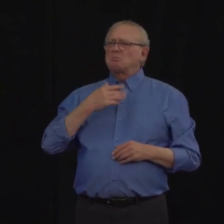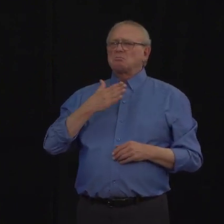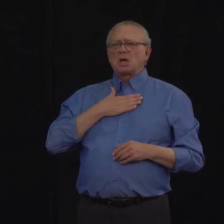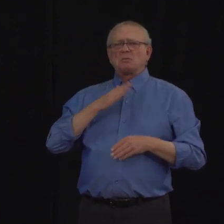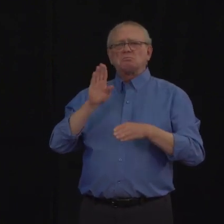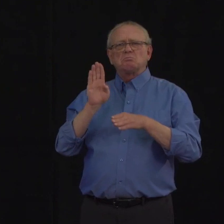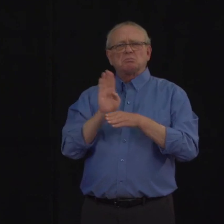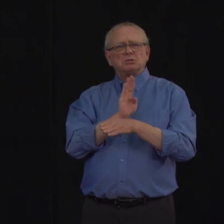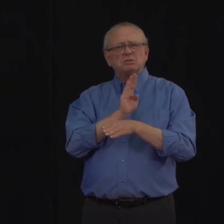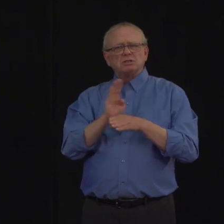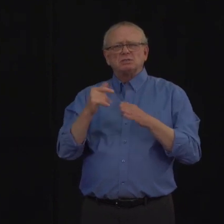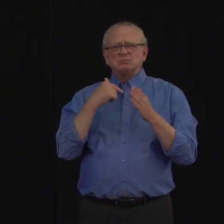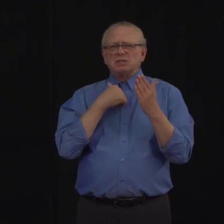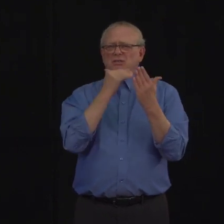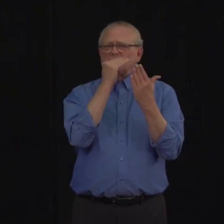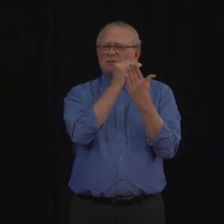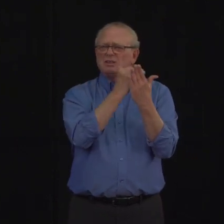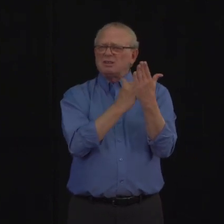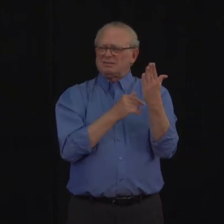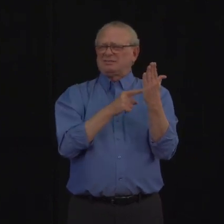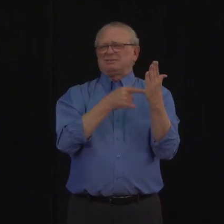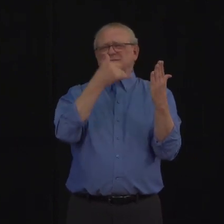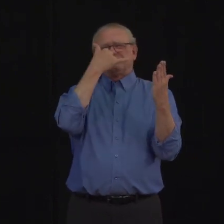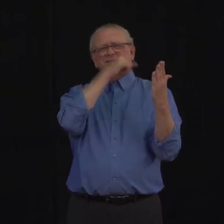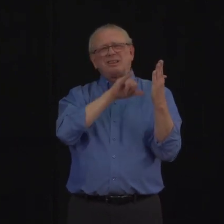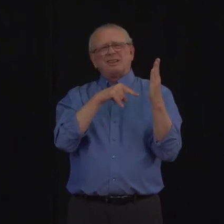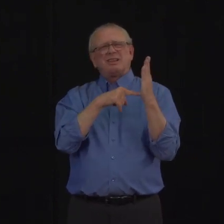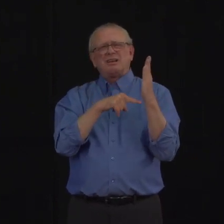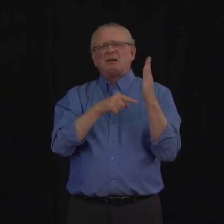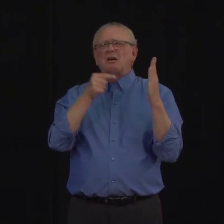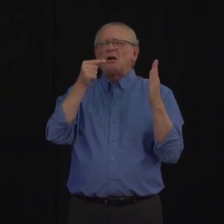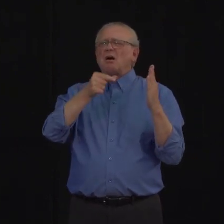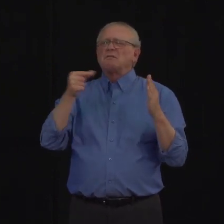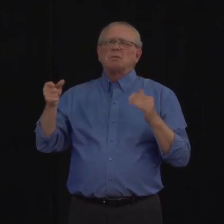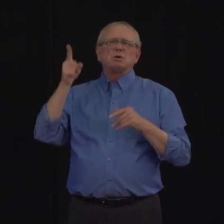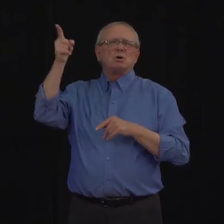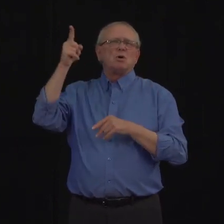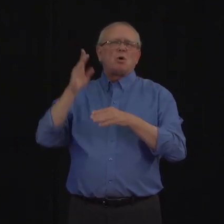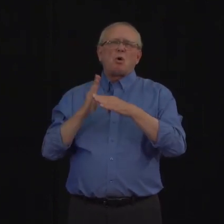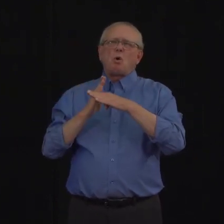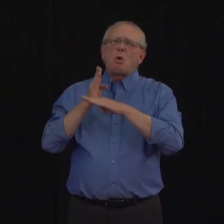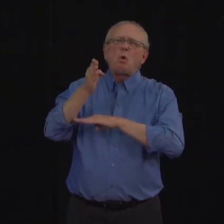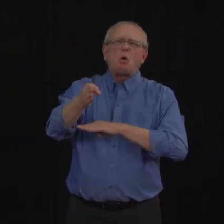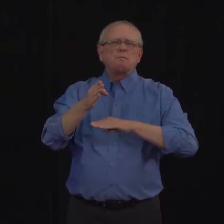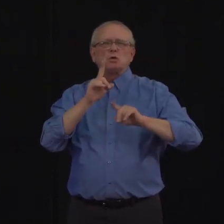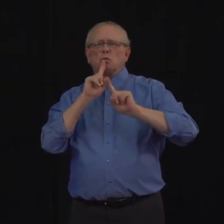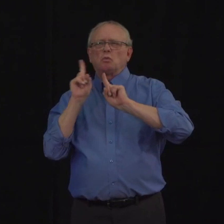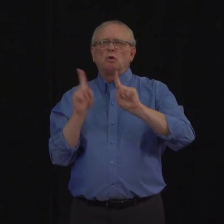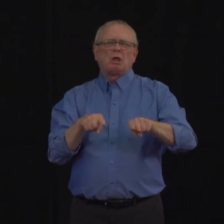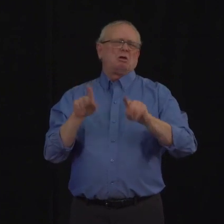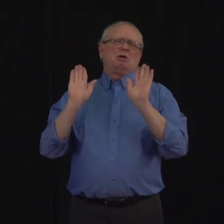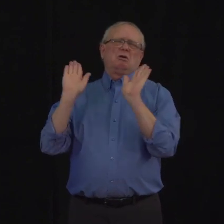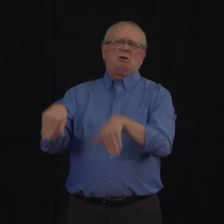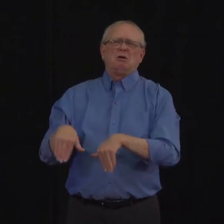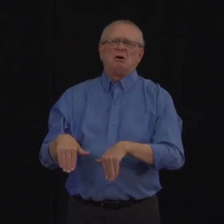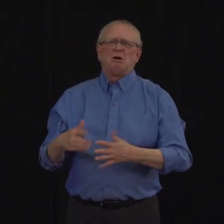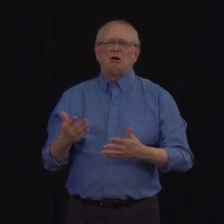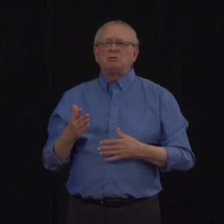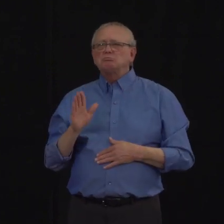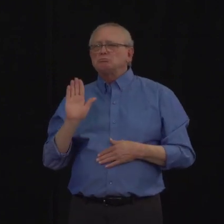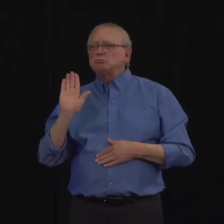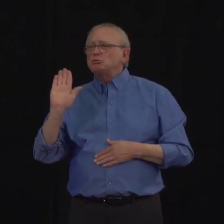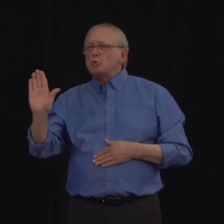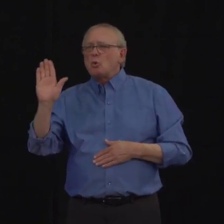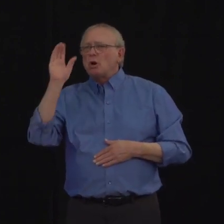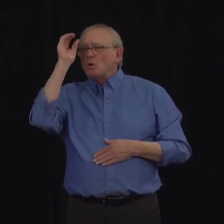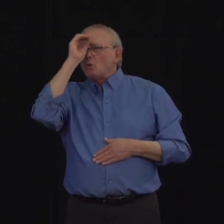to COVID-19. What is your reaction to those statements, and what would the message be to his clients who are potentially considering coming